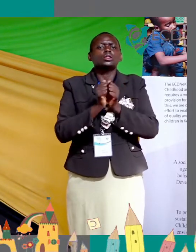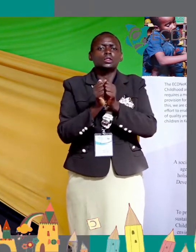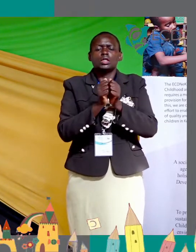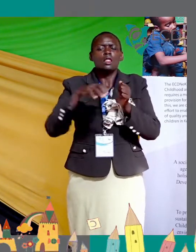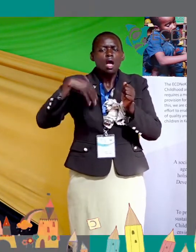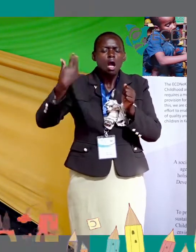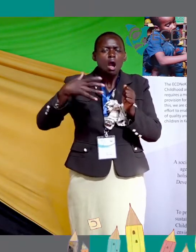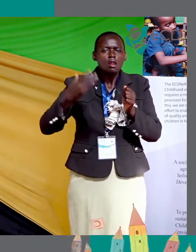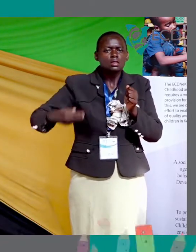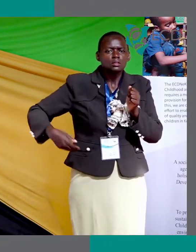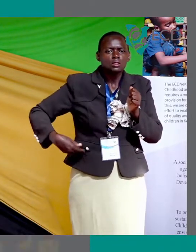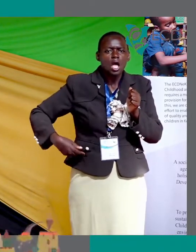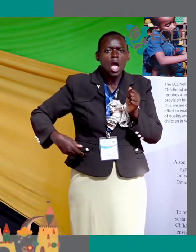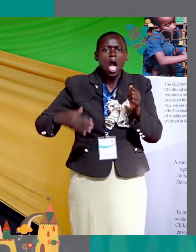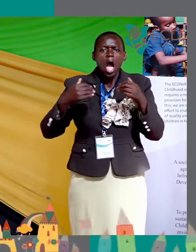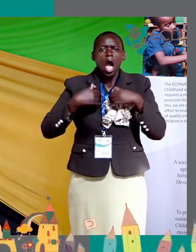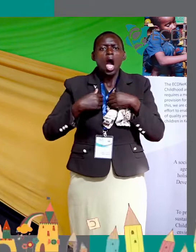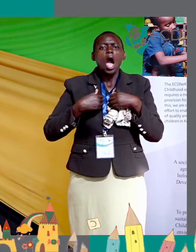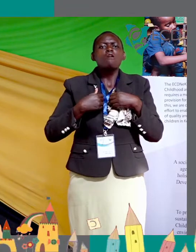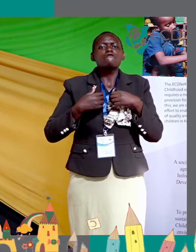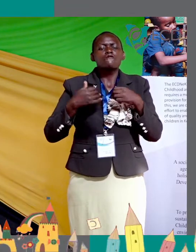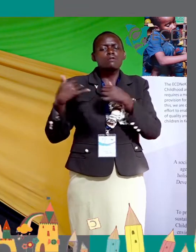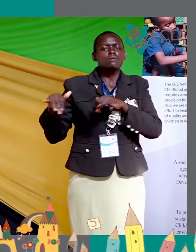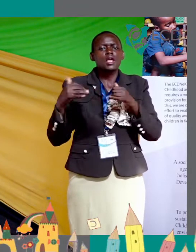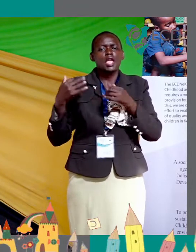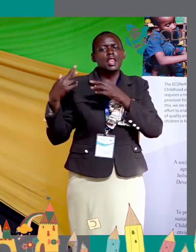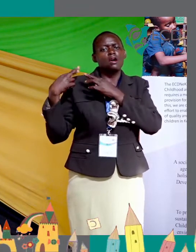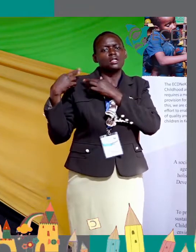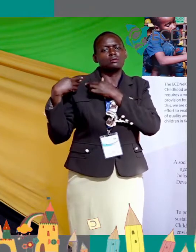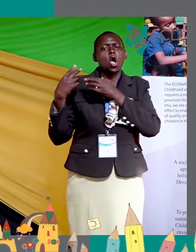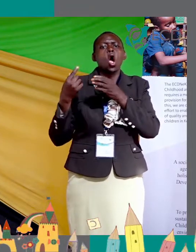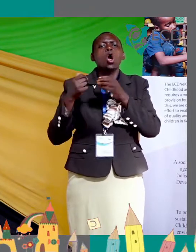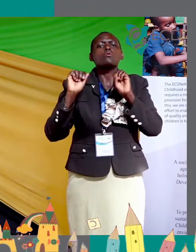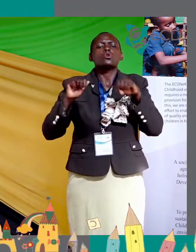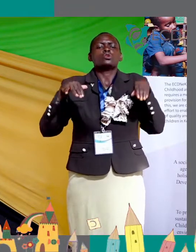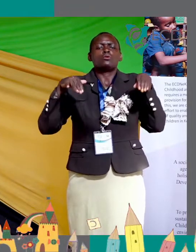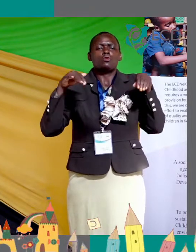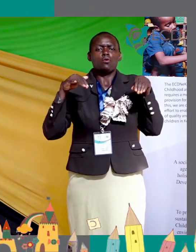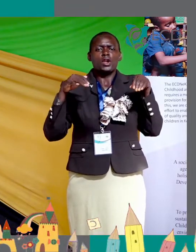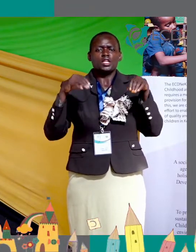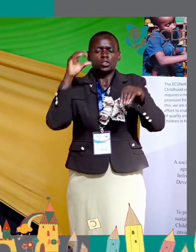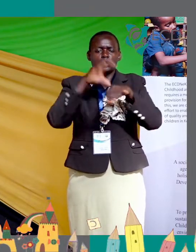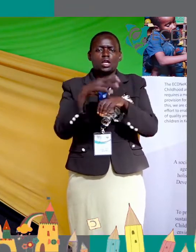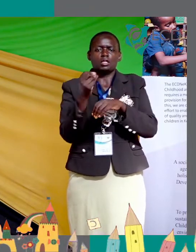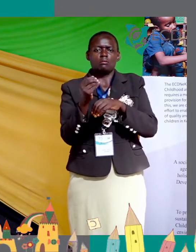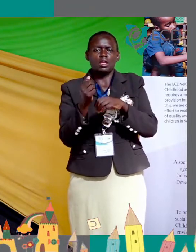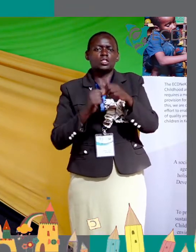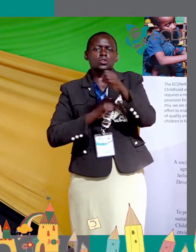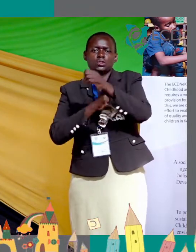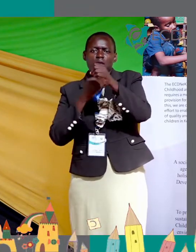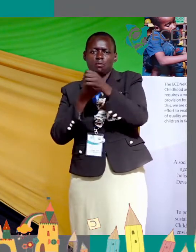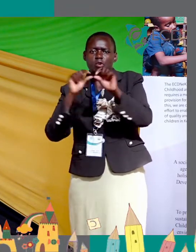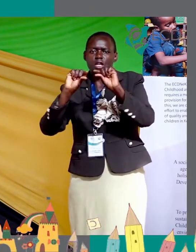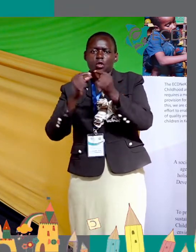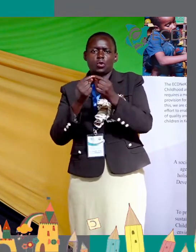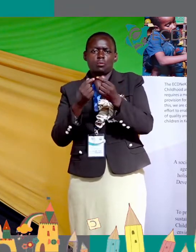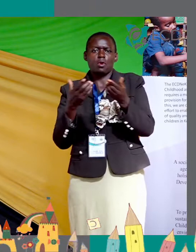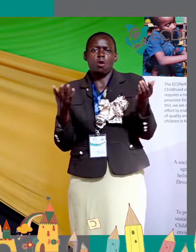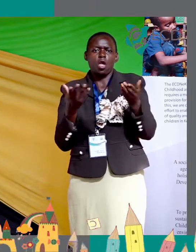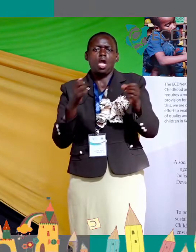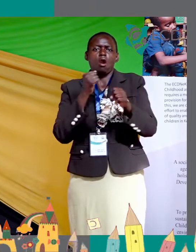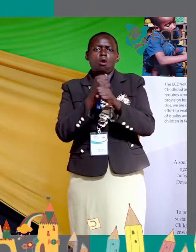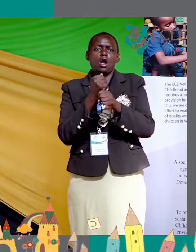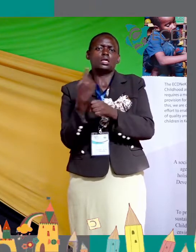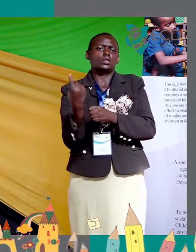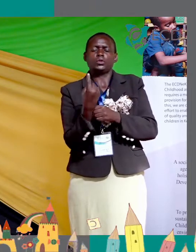adolescents. Have we played our role? Or do we wait to receive funding to support a group where we are